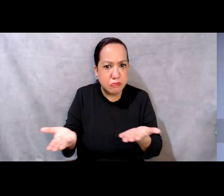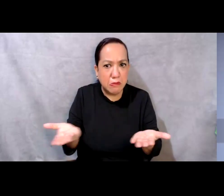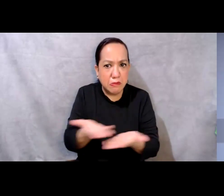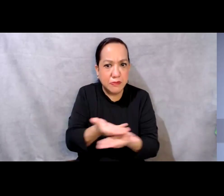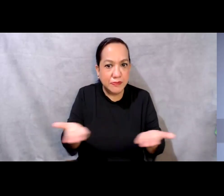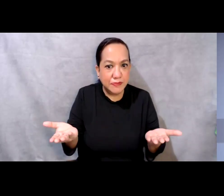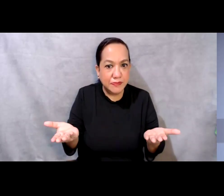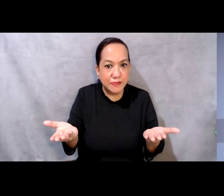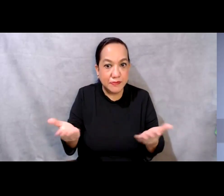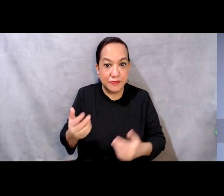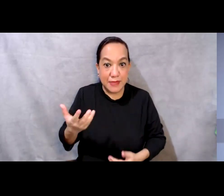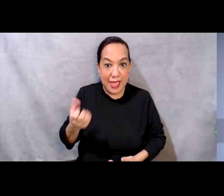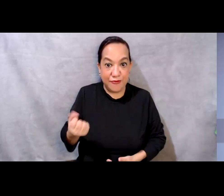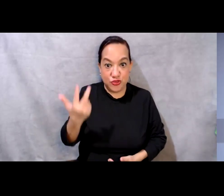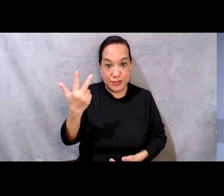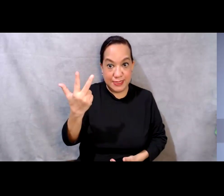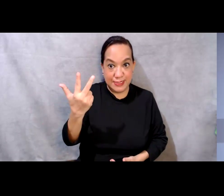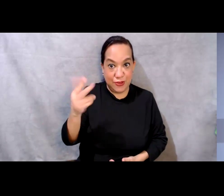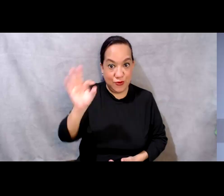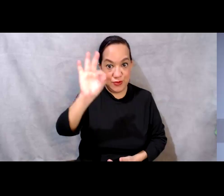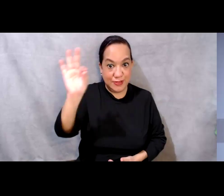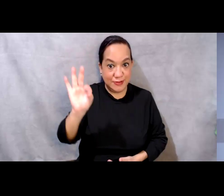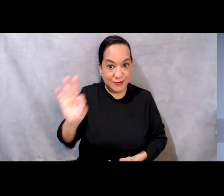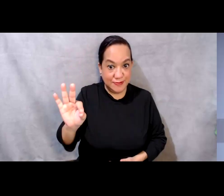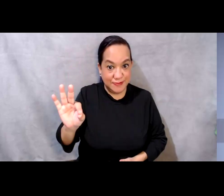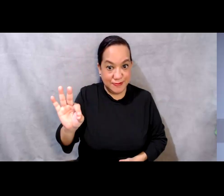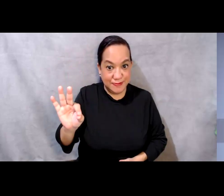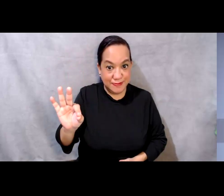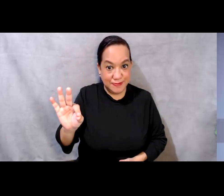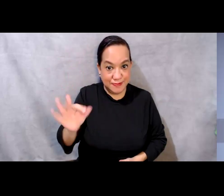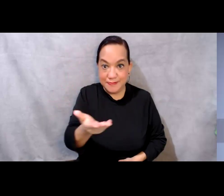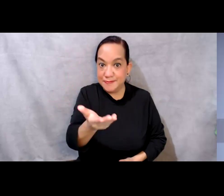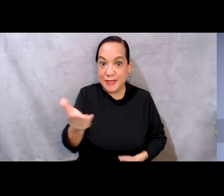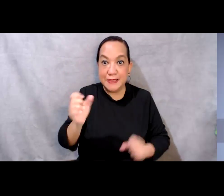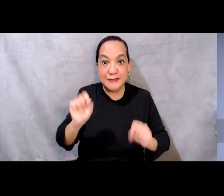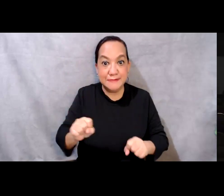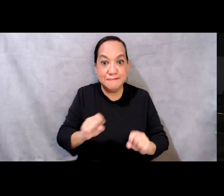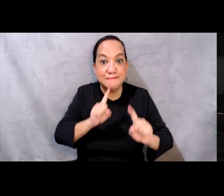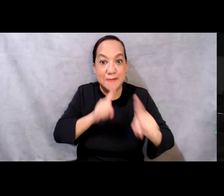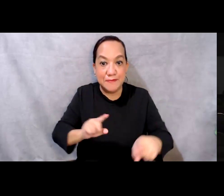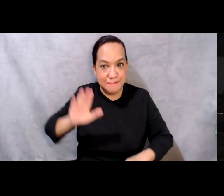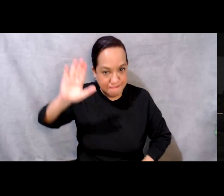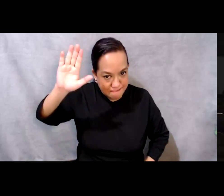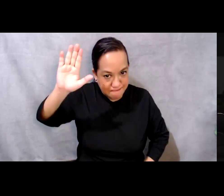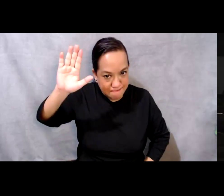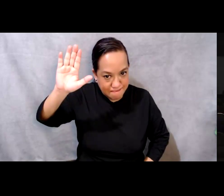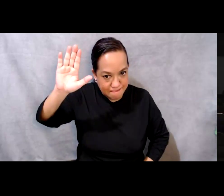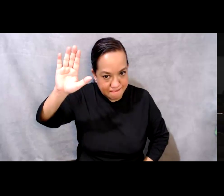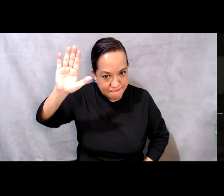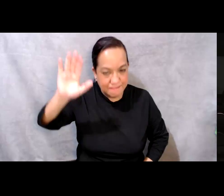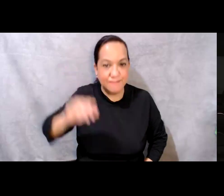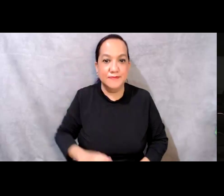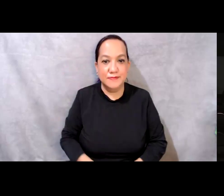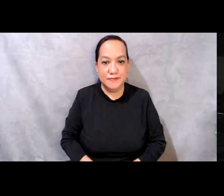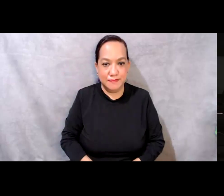then a second round of questions. So I'll take the first question from Rayan because it was directed to compliance. So